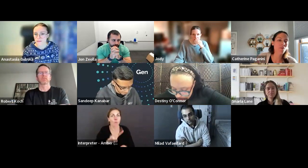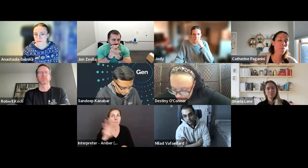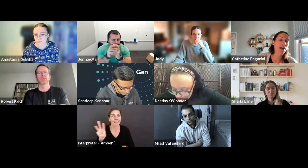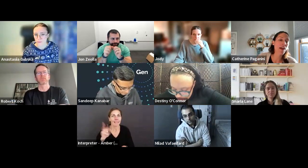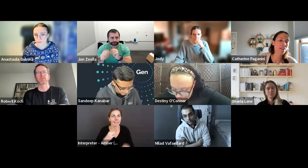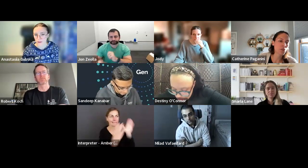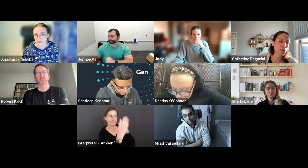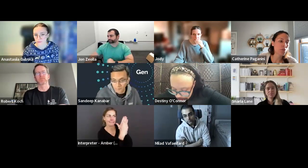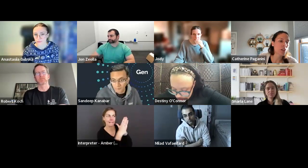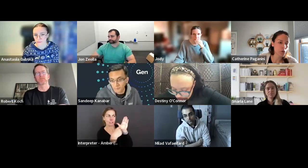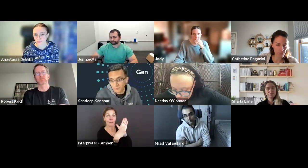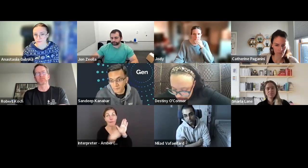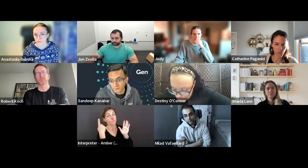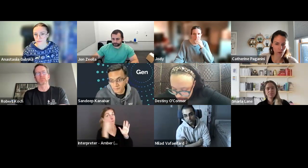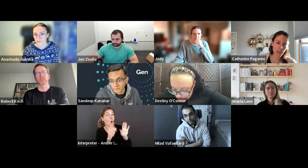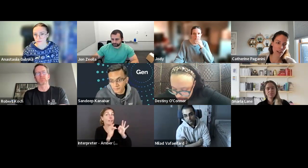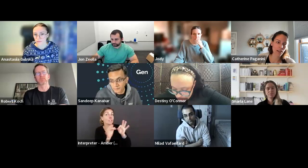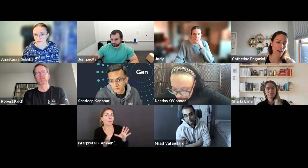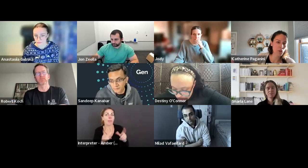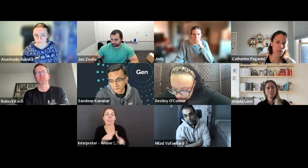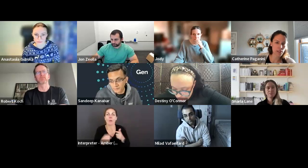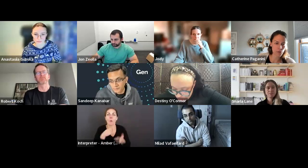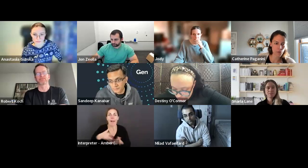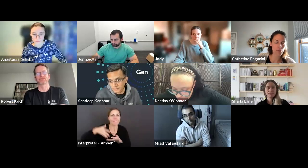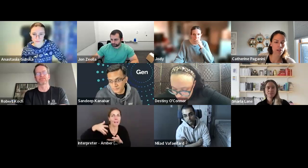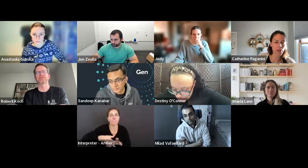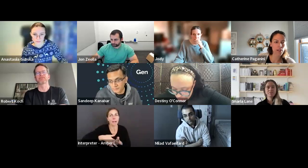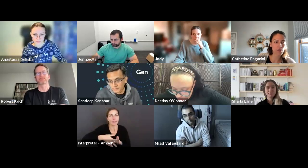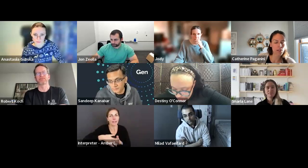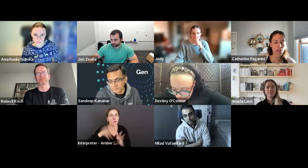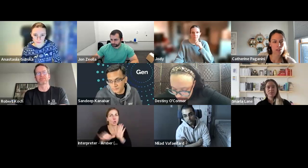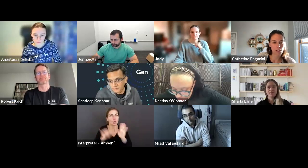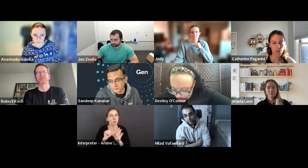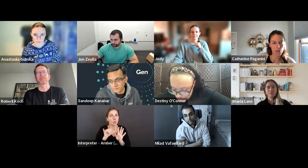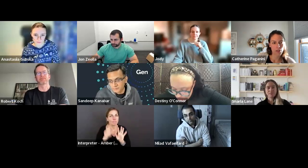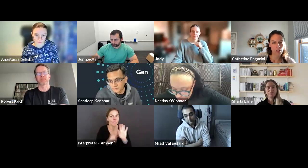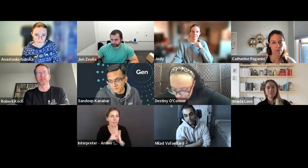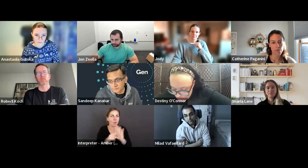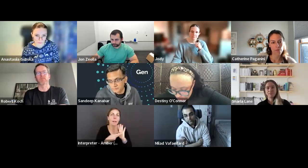have the embedded YouTube videos, right? And then you have two places where people can find it.